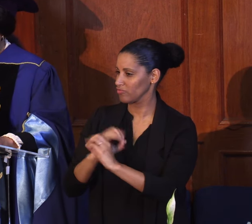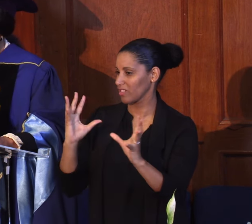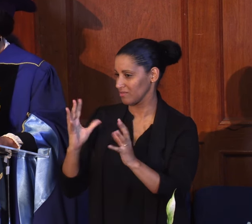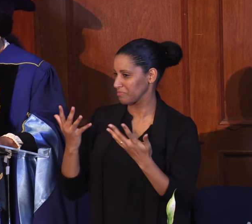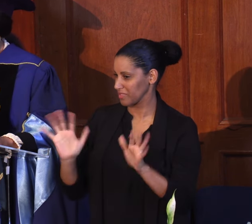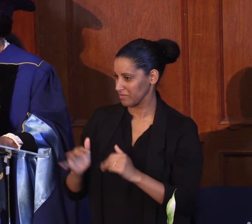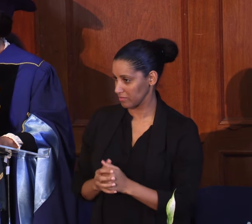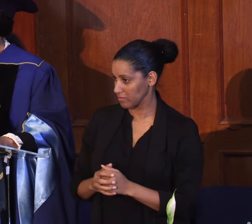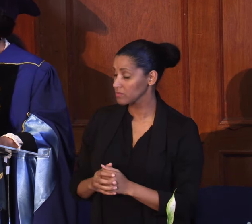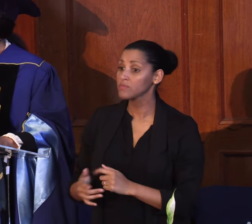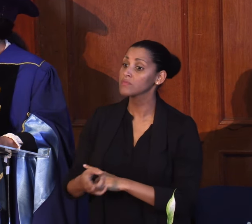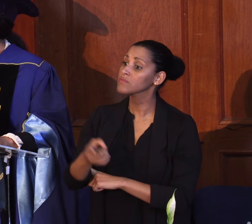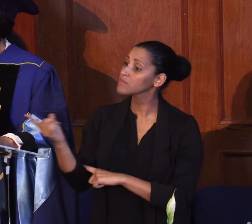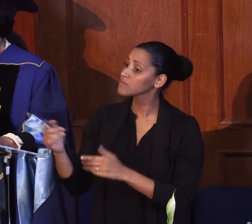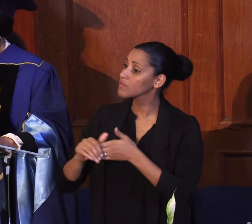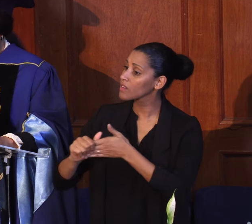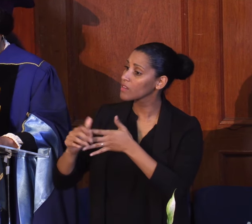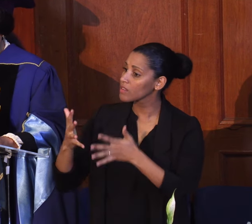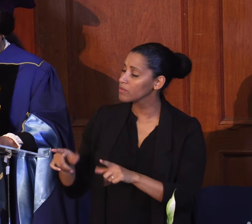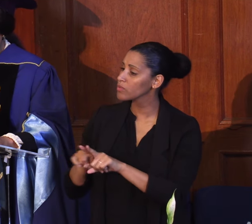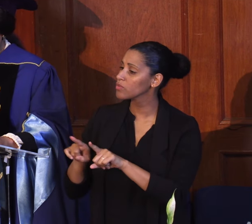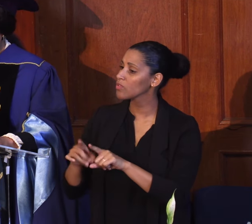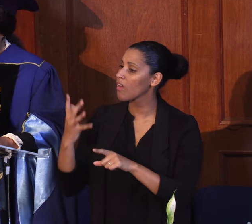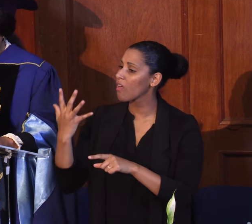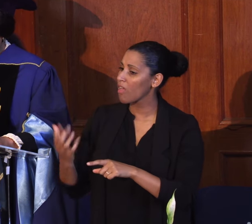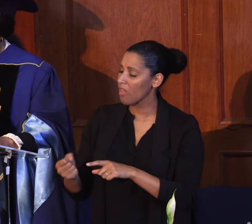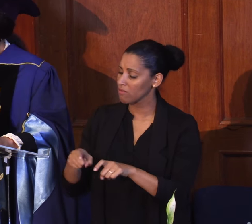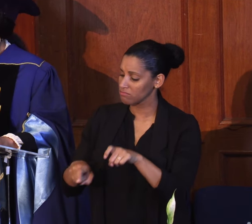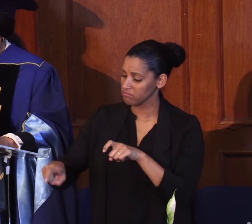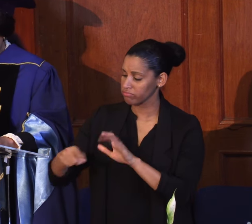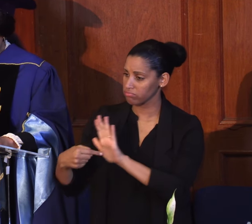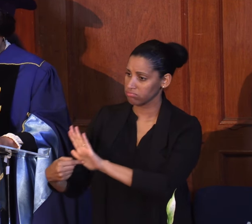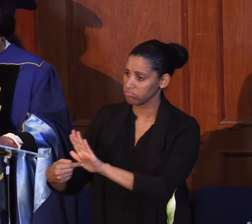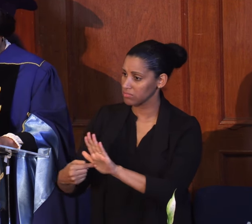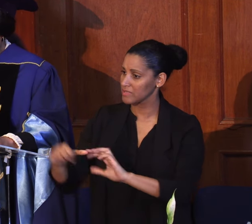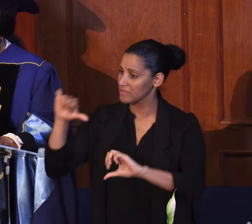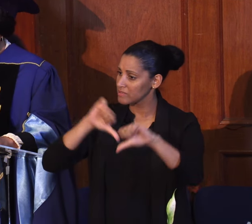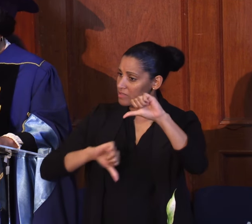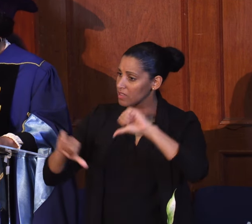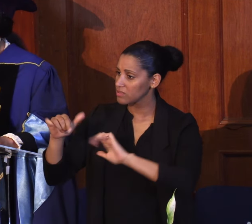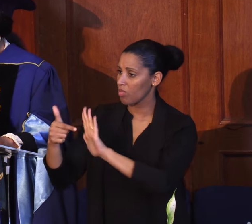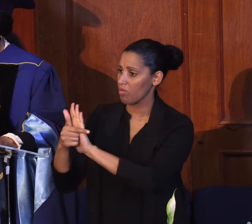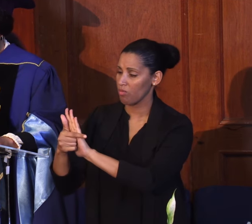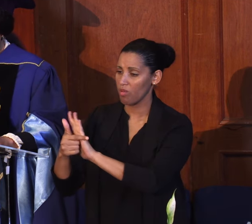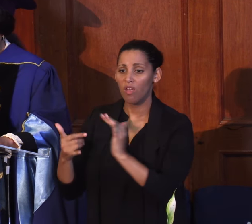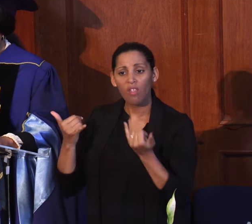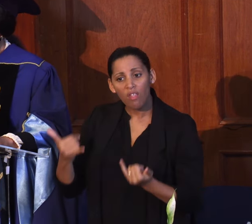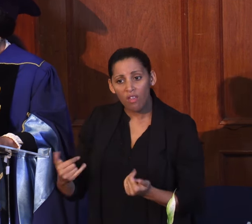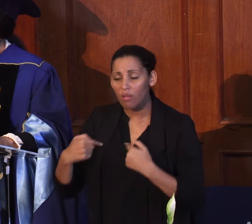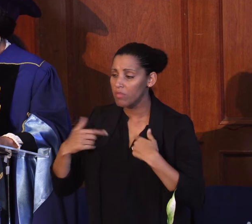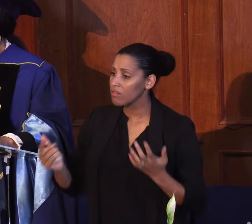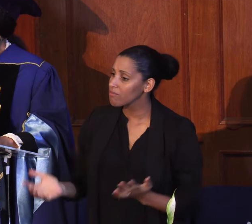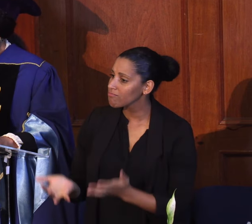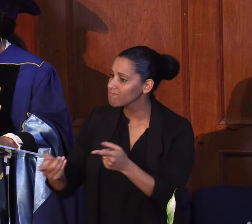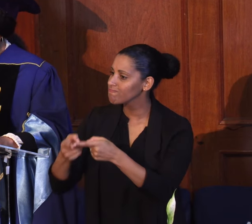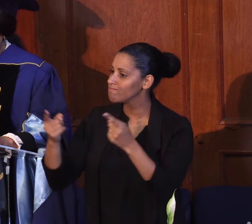As emerging leaders and trailblazers in the science and law, I encourage you to